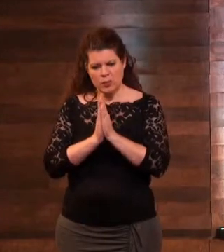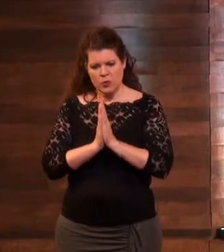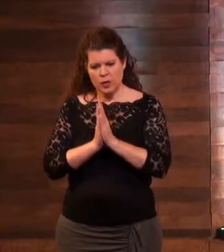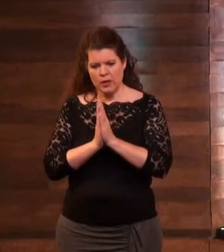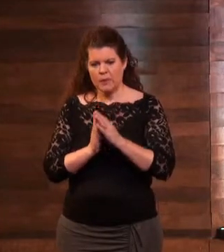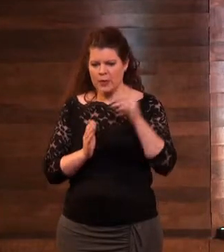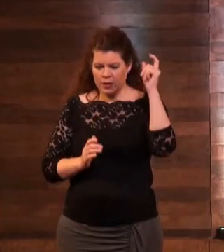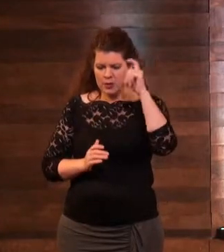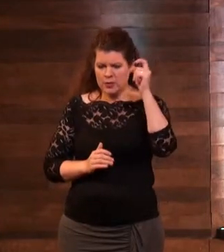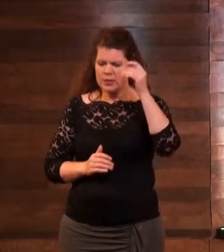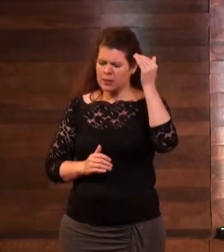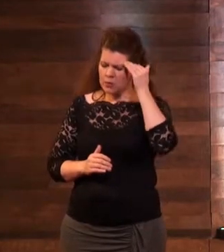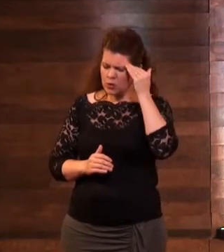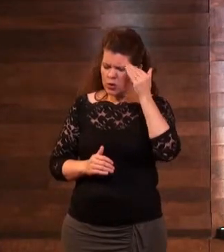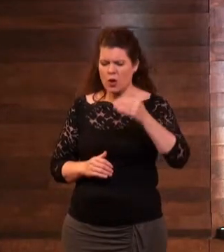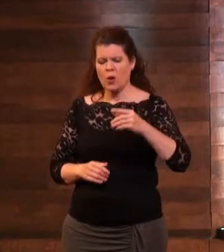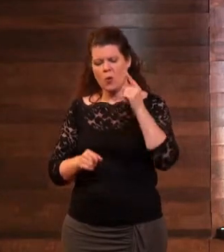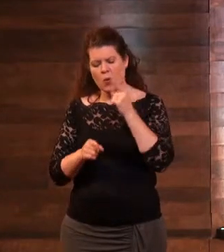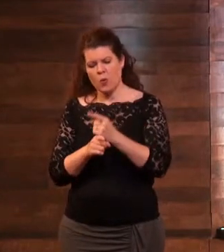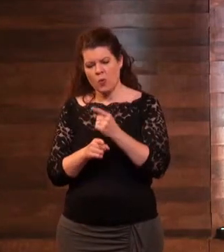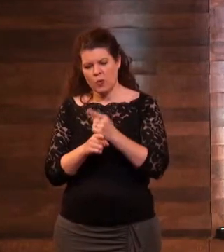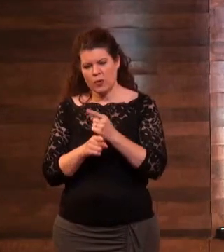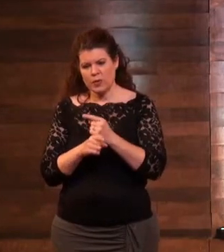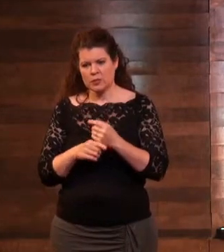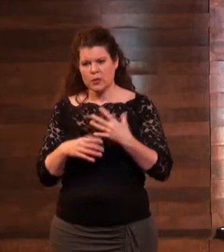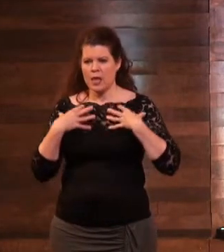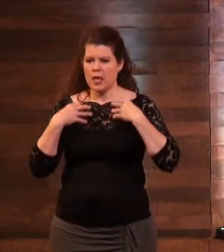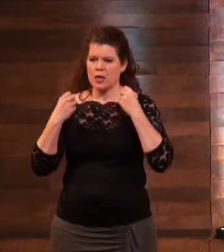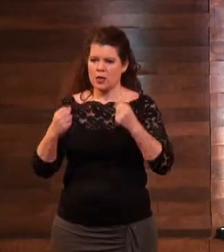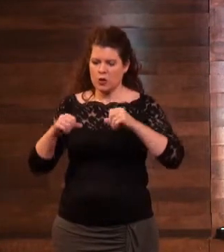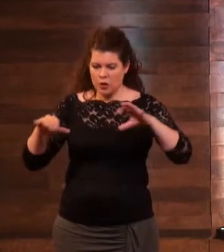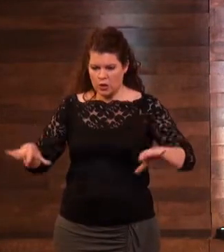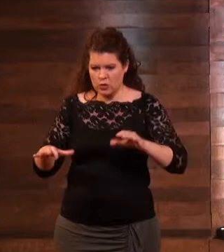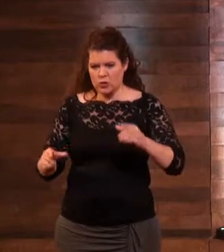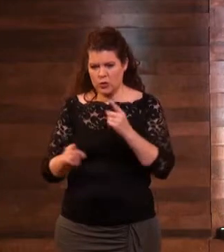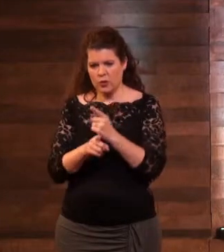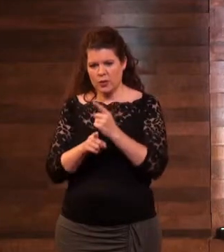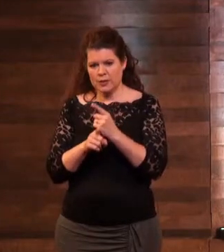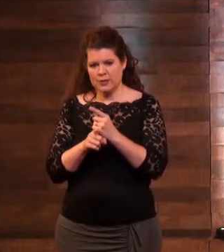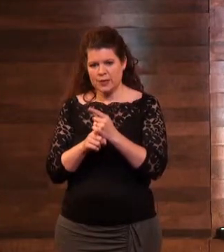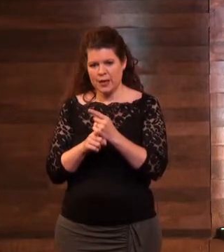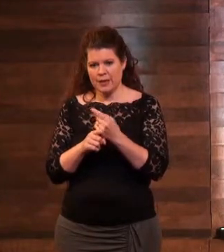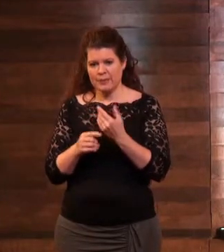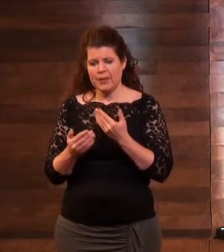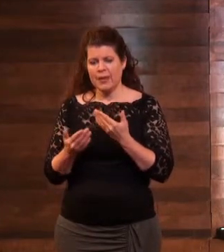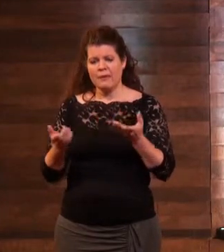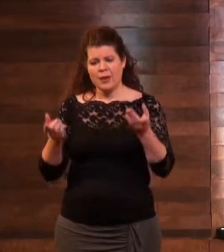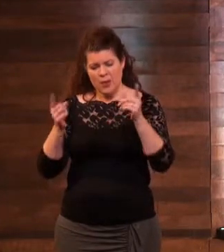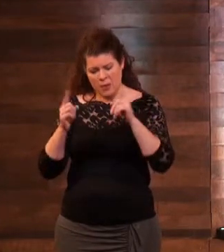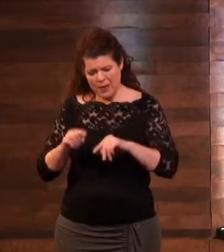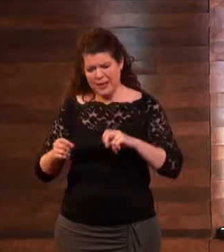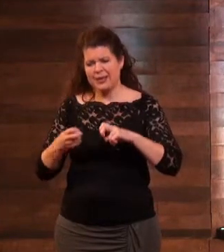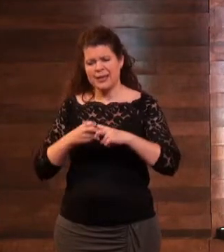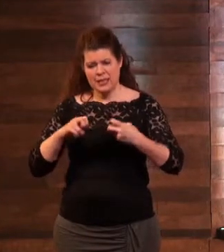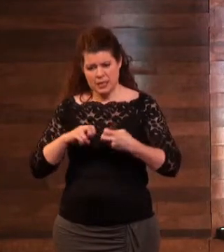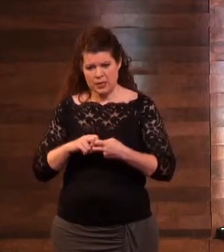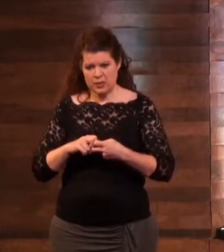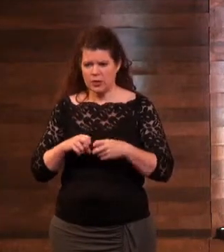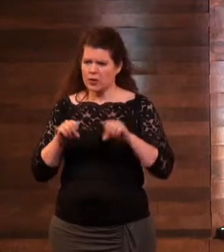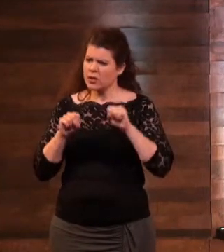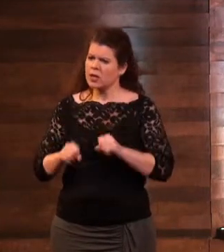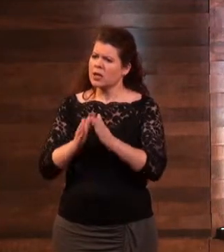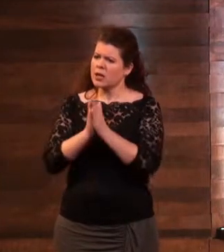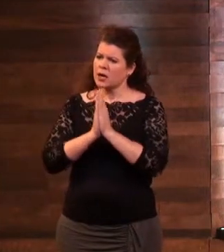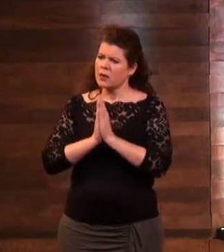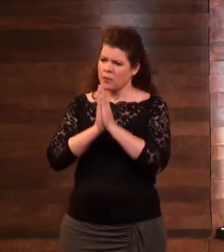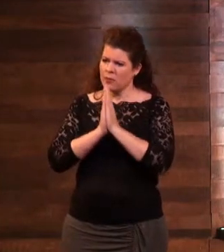to do what's right, even when it's hard." Can we say that prayer together as a family here? Can we just do that